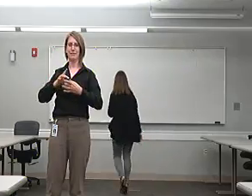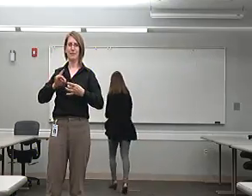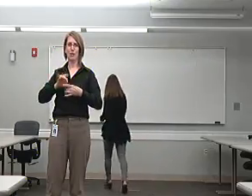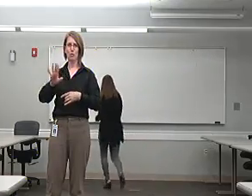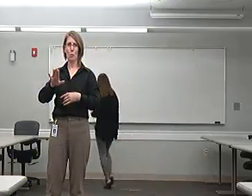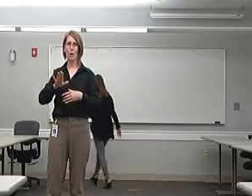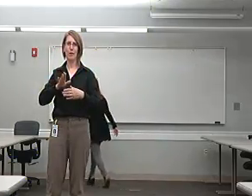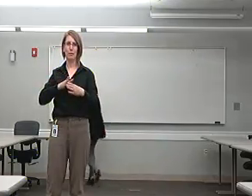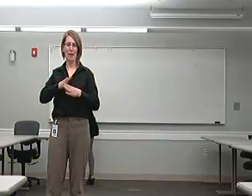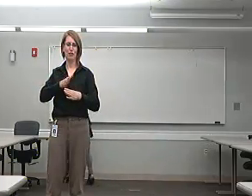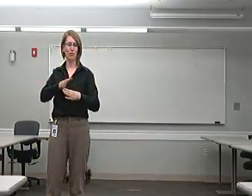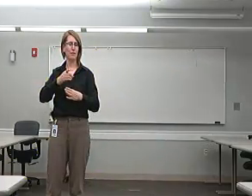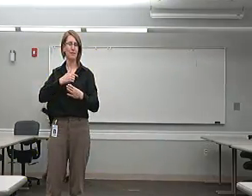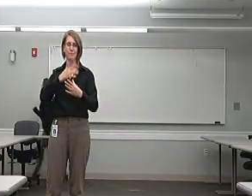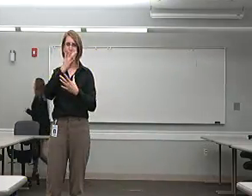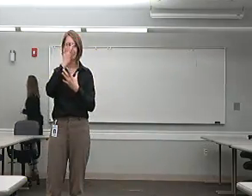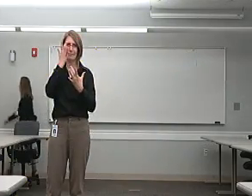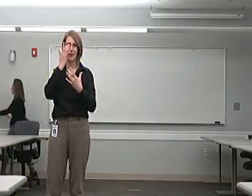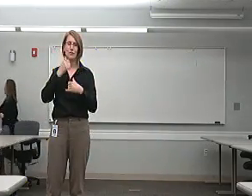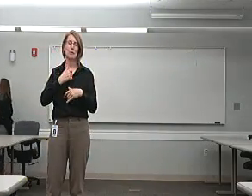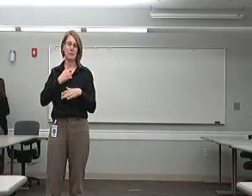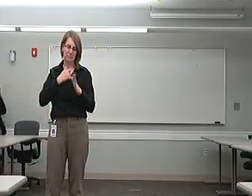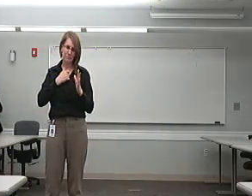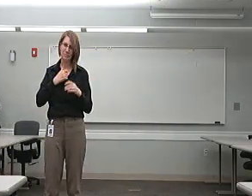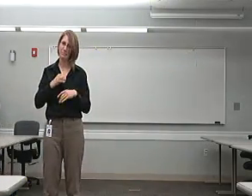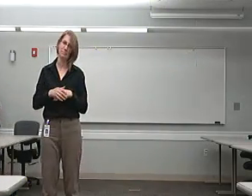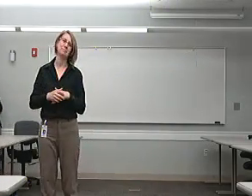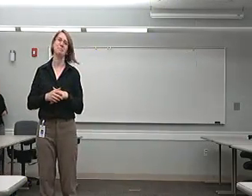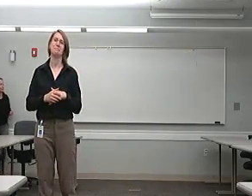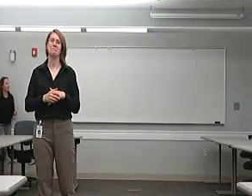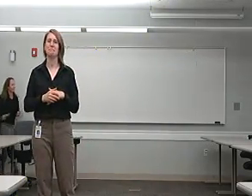only remember so much.